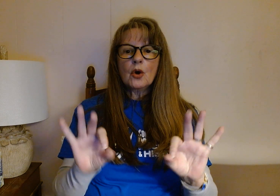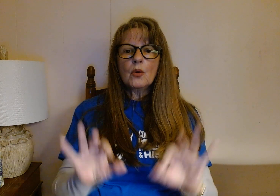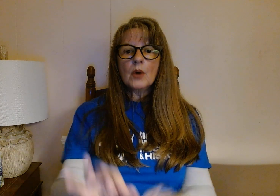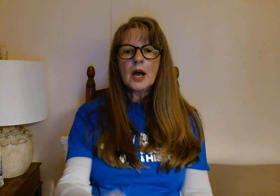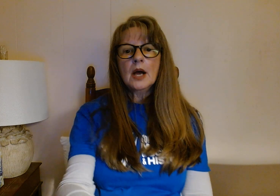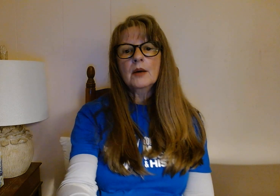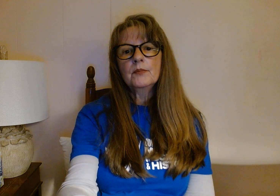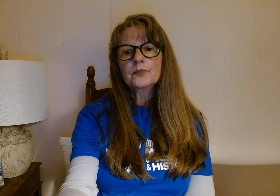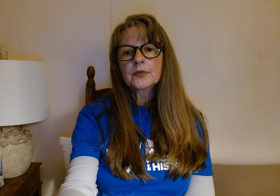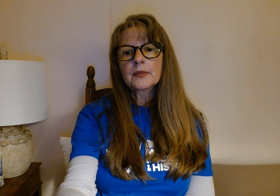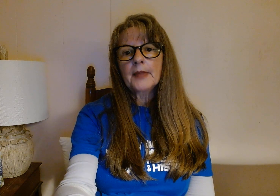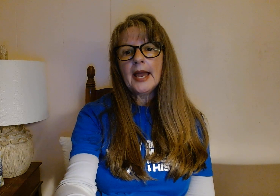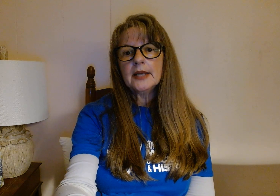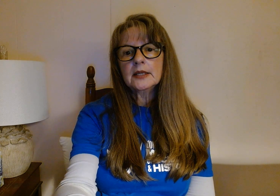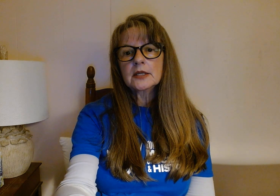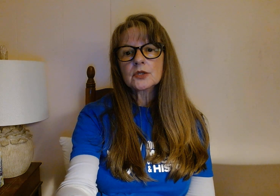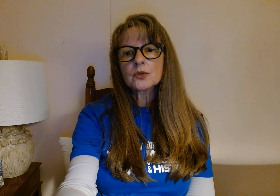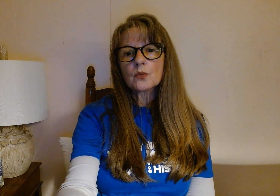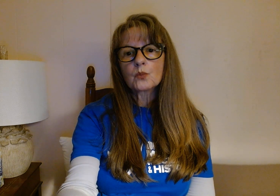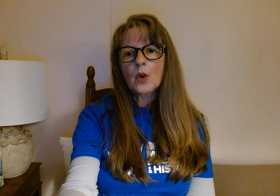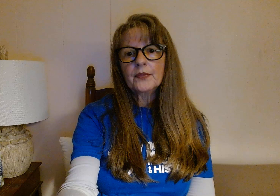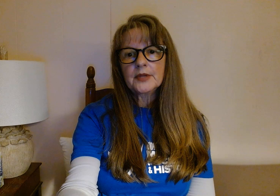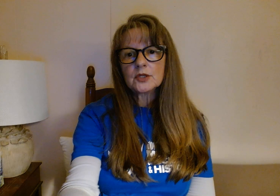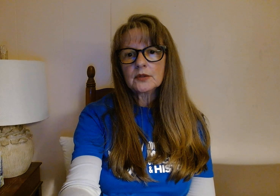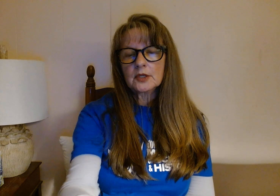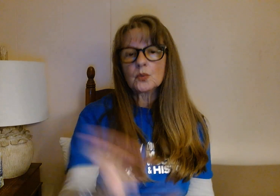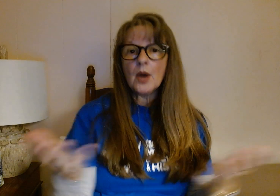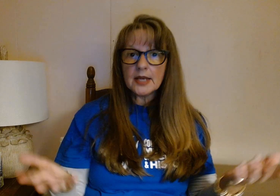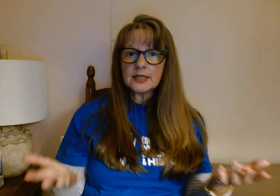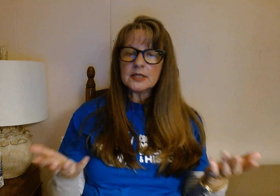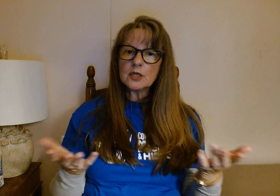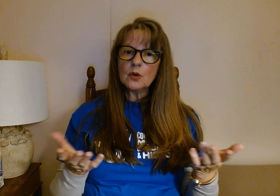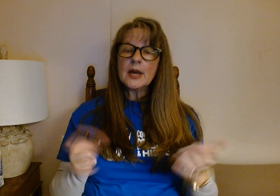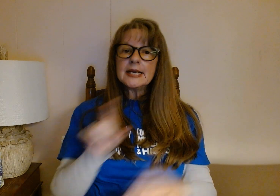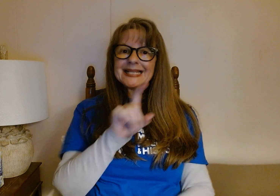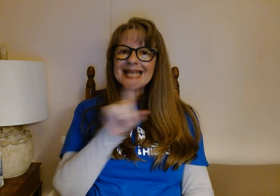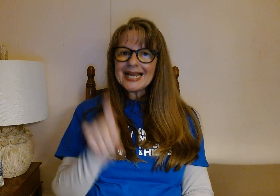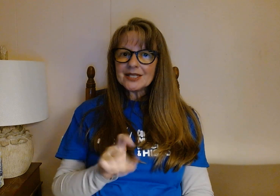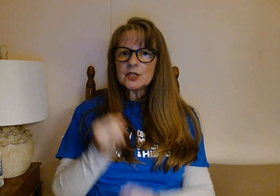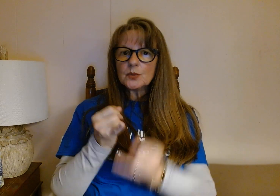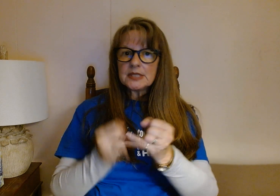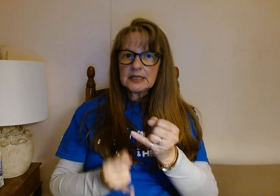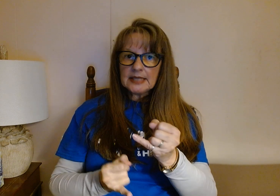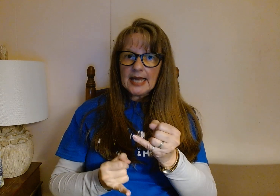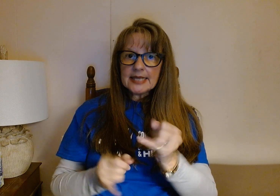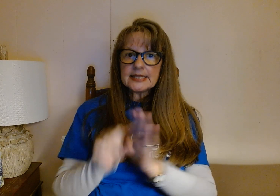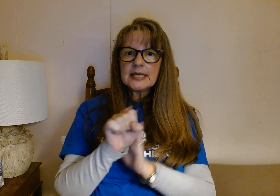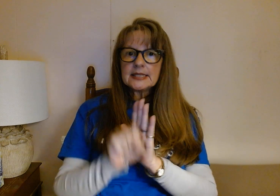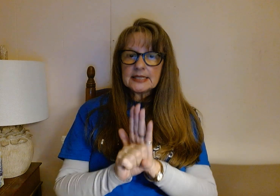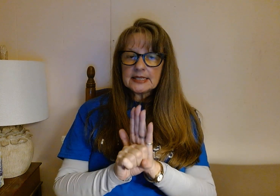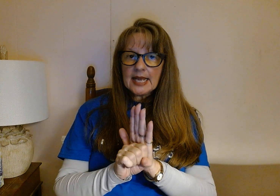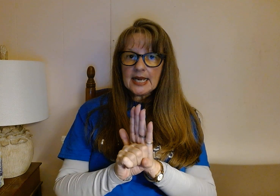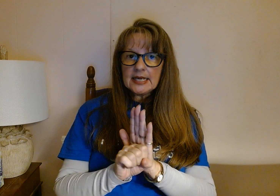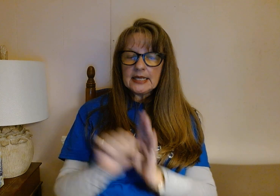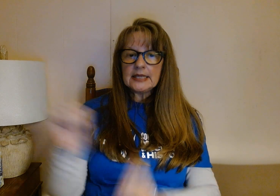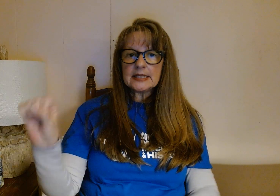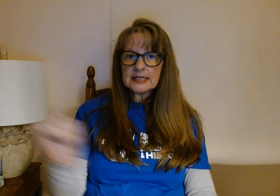So that is what this was. And so Texas was the last state in the